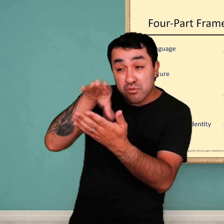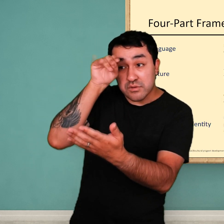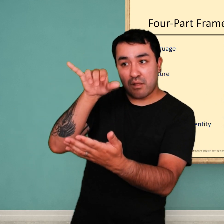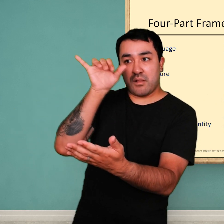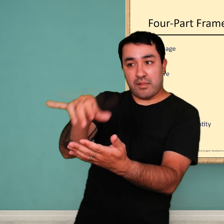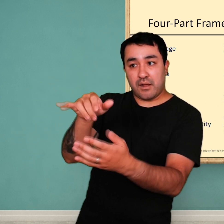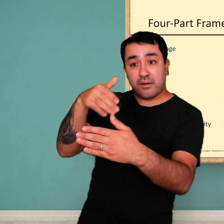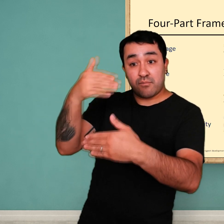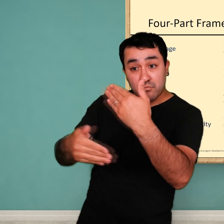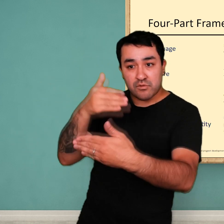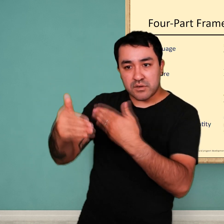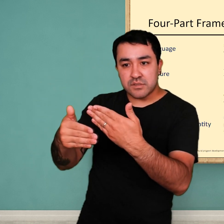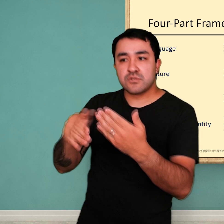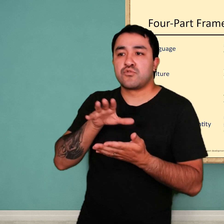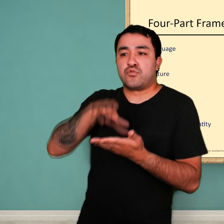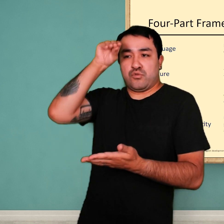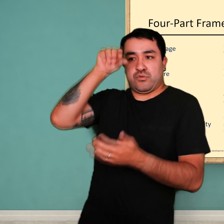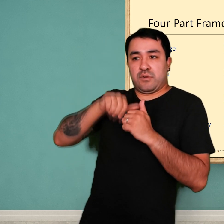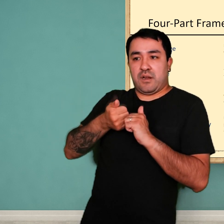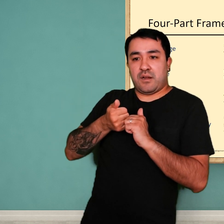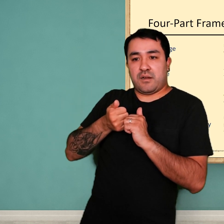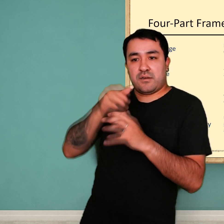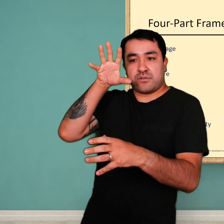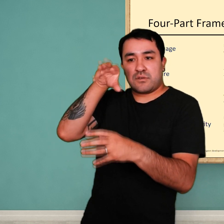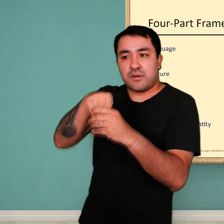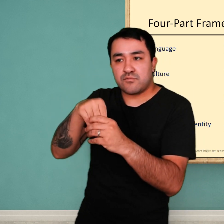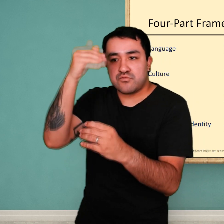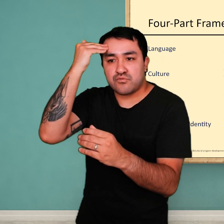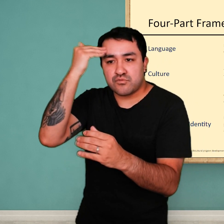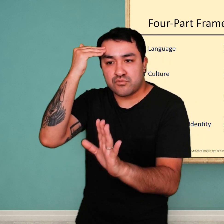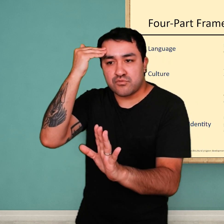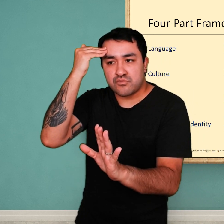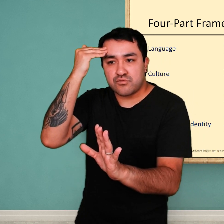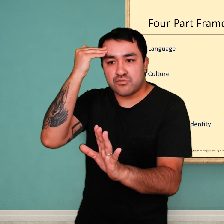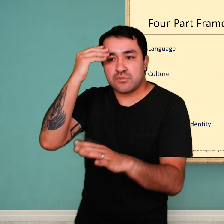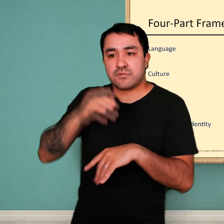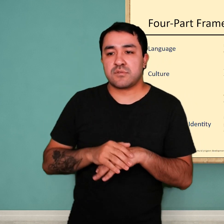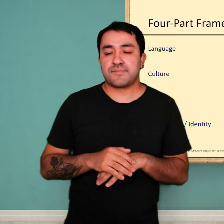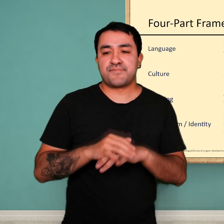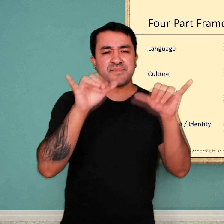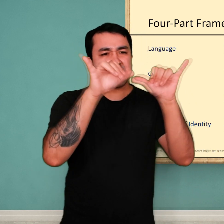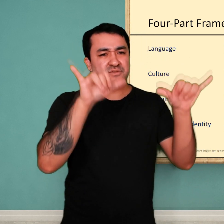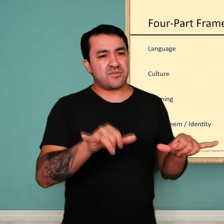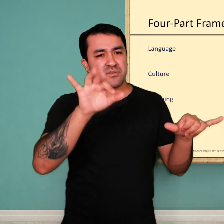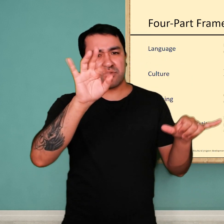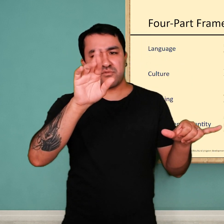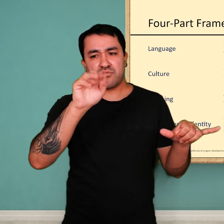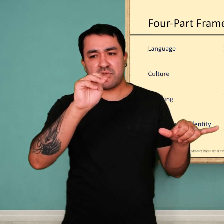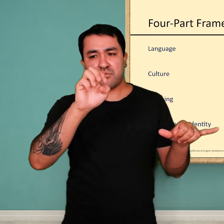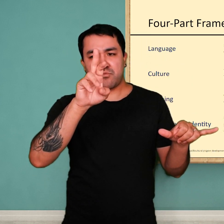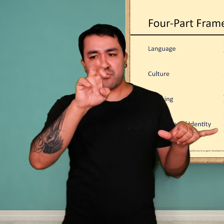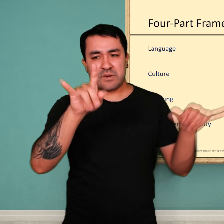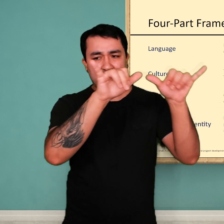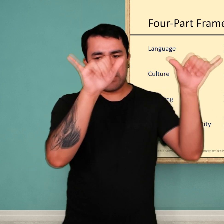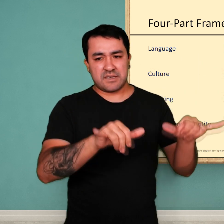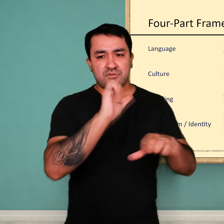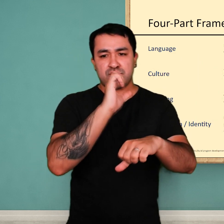A third component of the framework is developing students to become self-confident and active learners. Many students do not